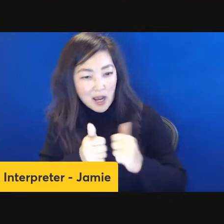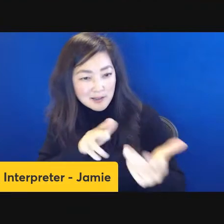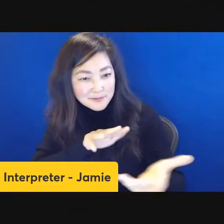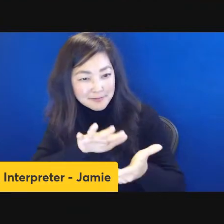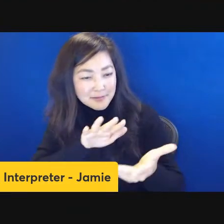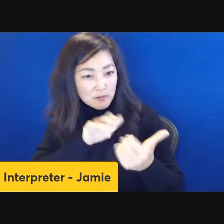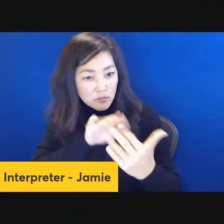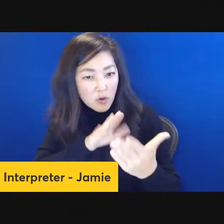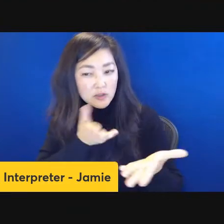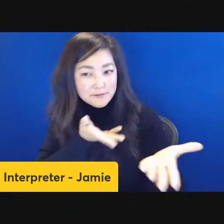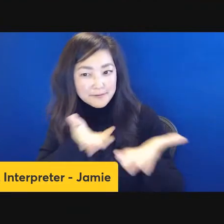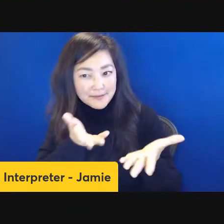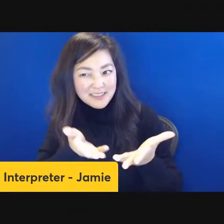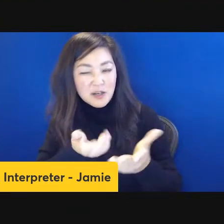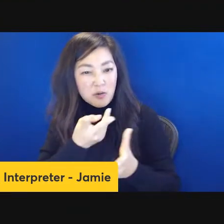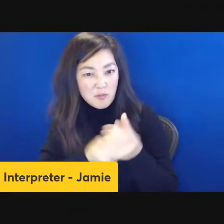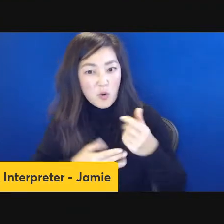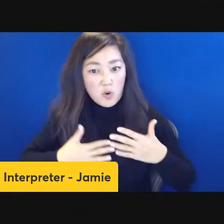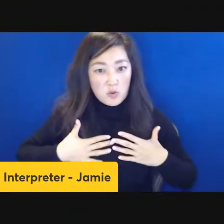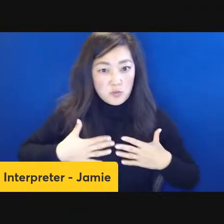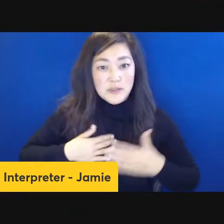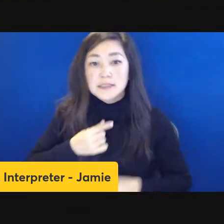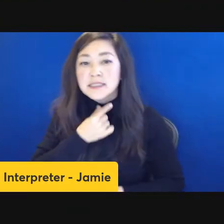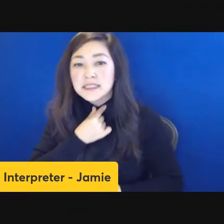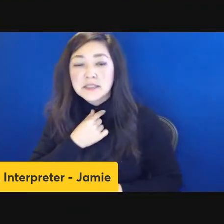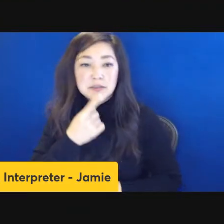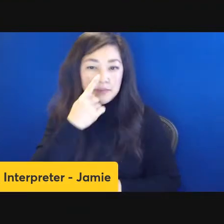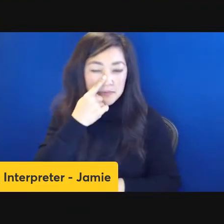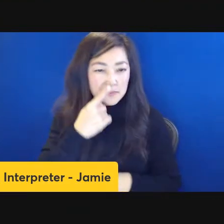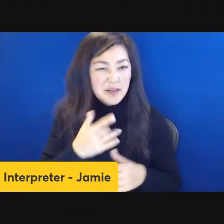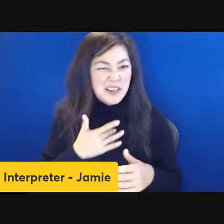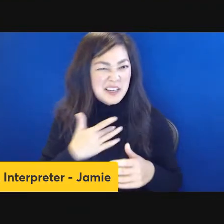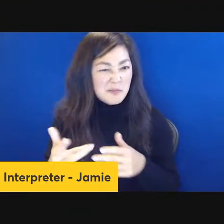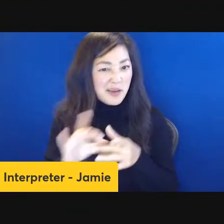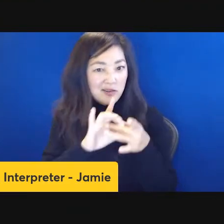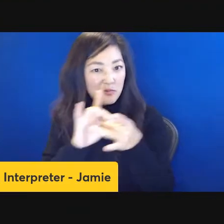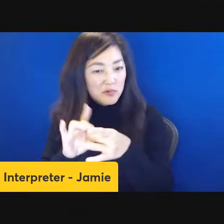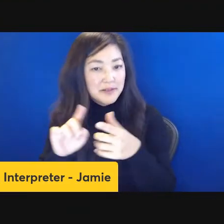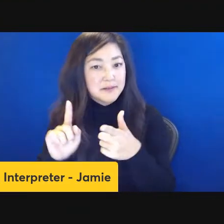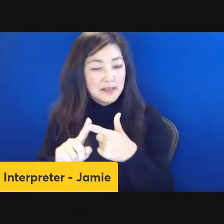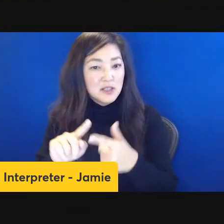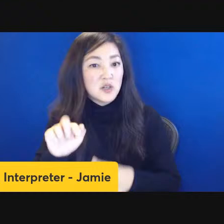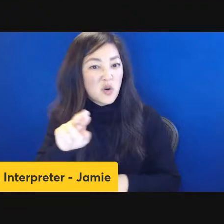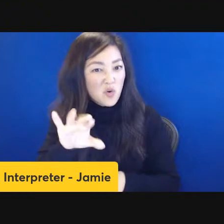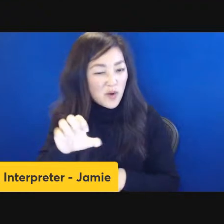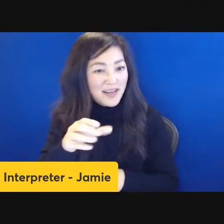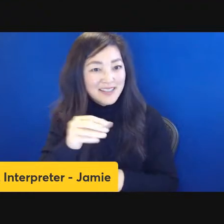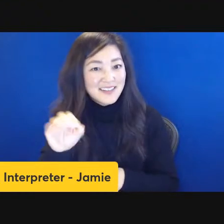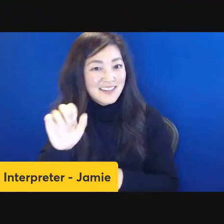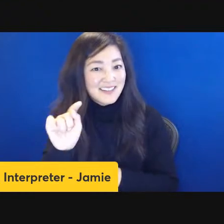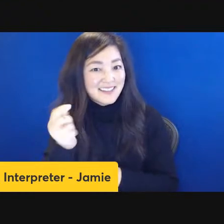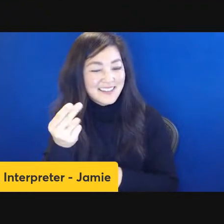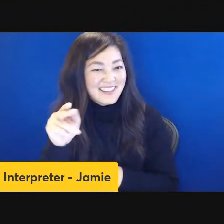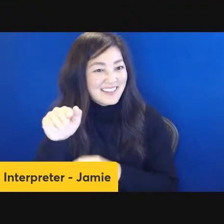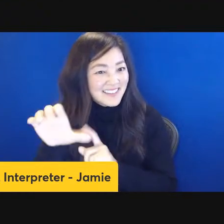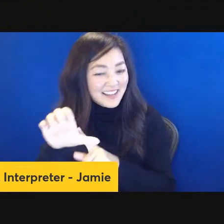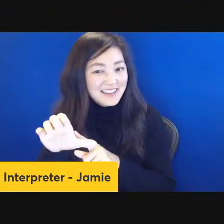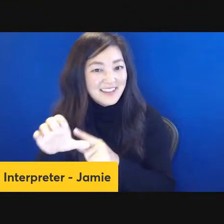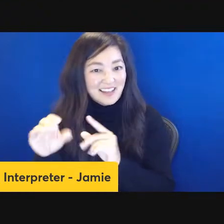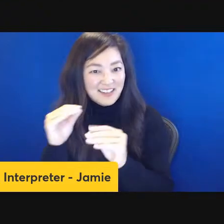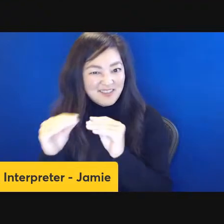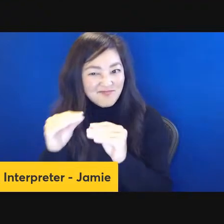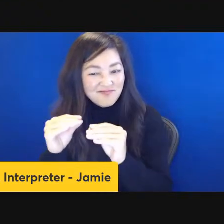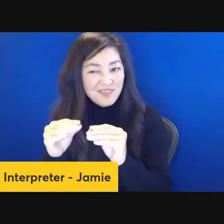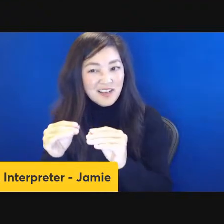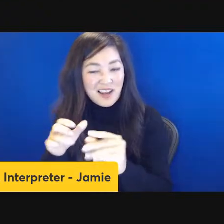pulmonology fall into the category of race or ethnic correction, but all are based on the false idea that there